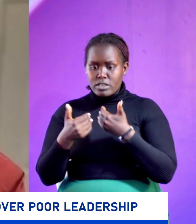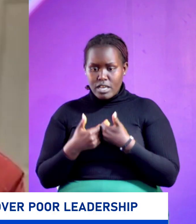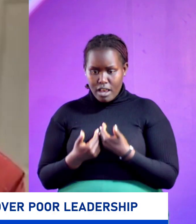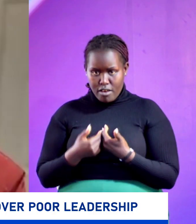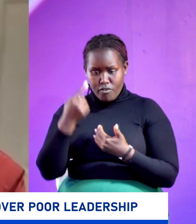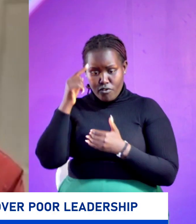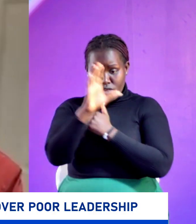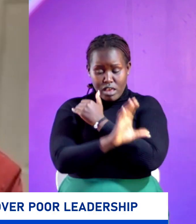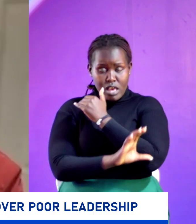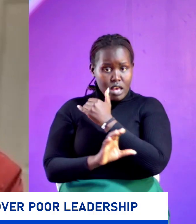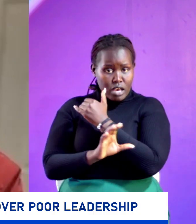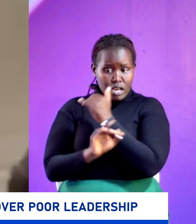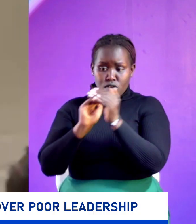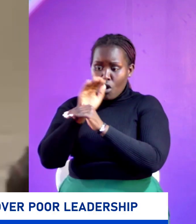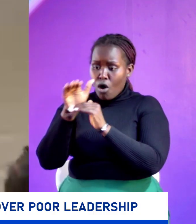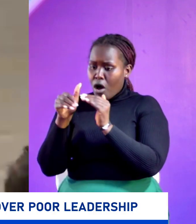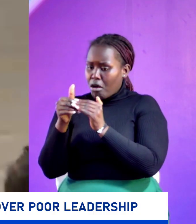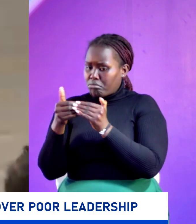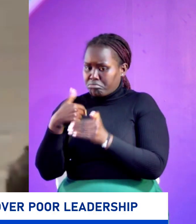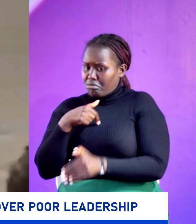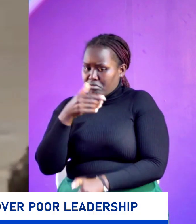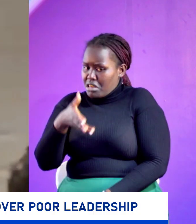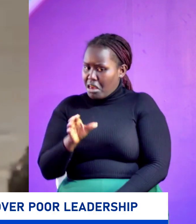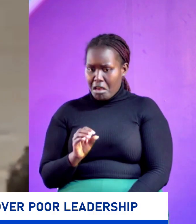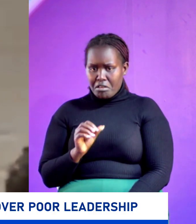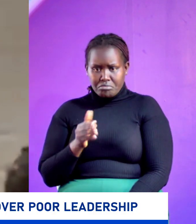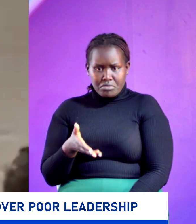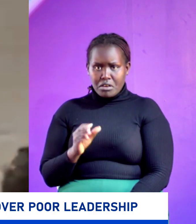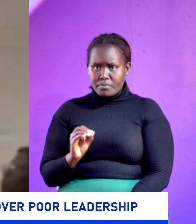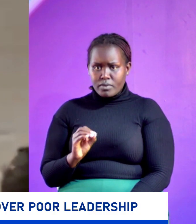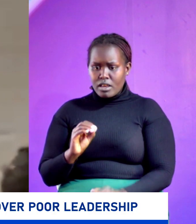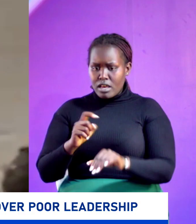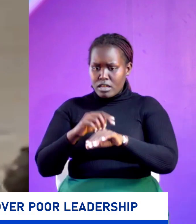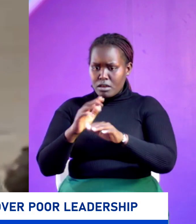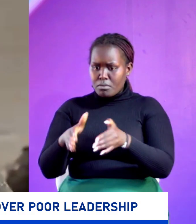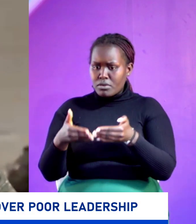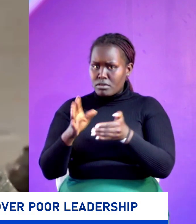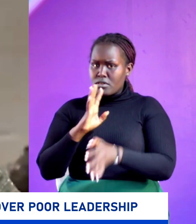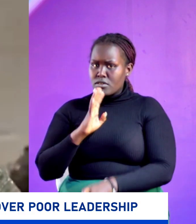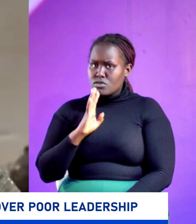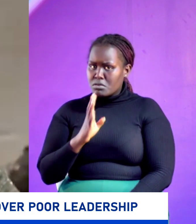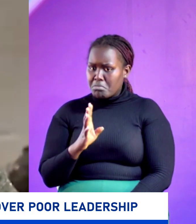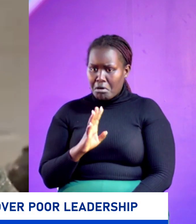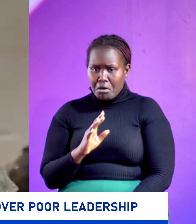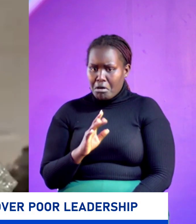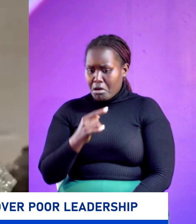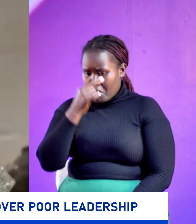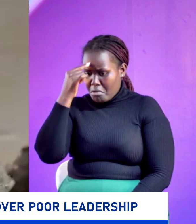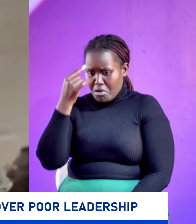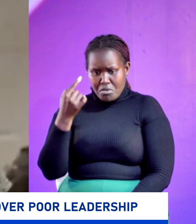country, we will not be where we are. When he gives me to speak, he's not giving me to speak because I